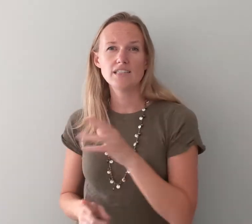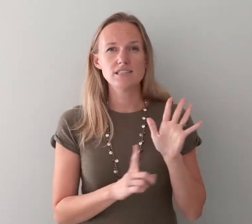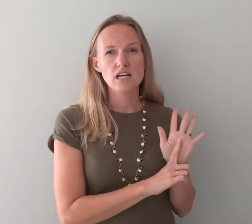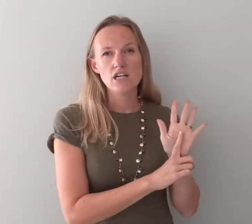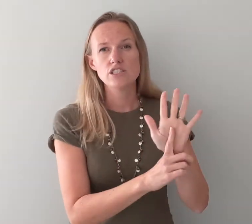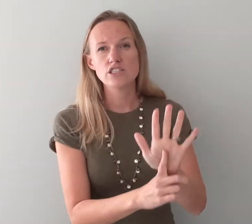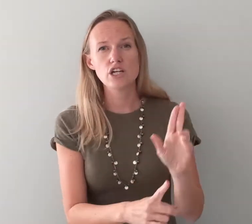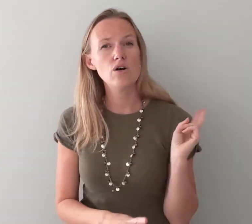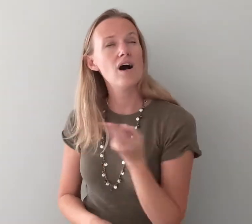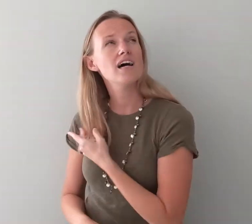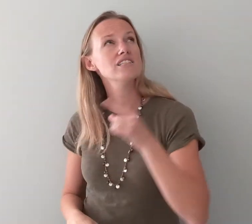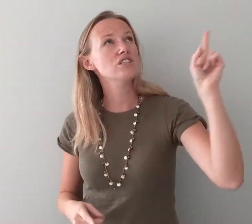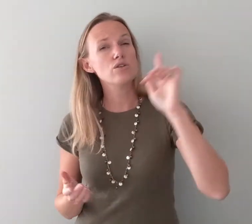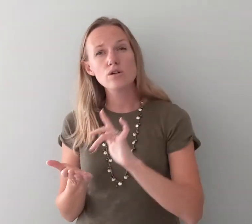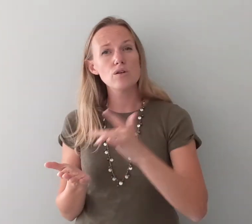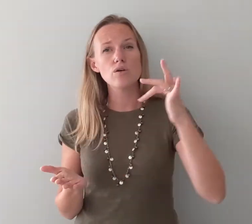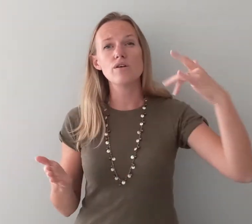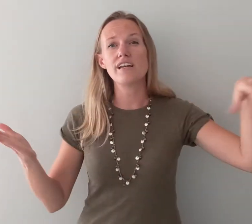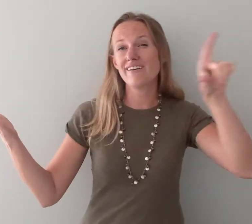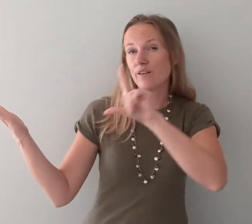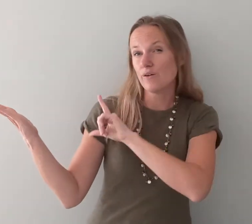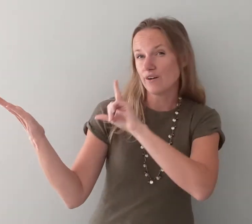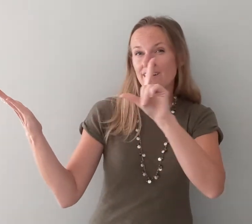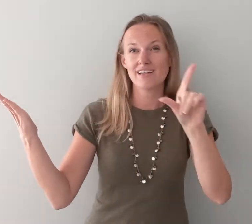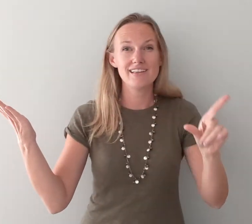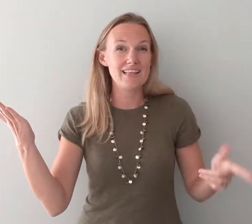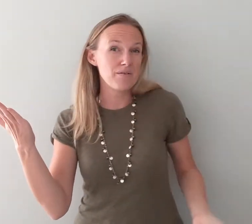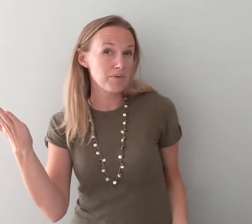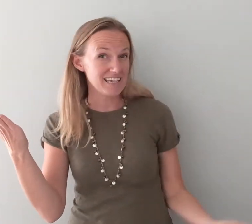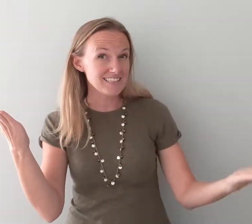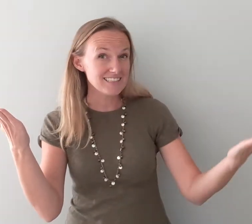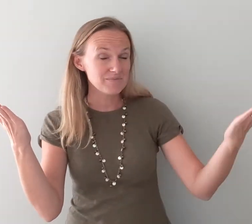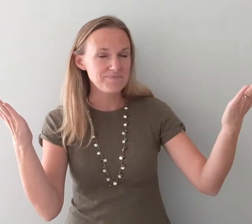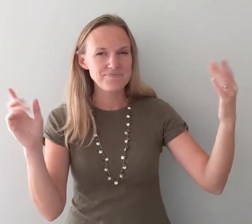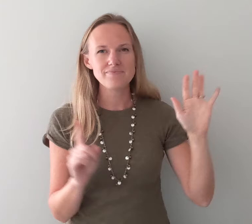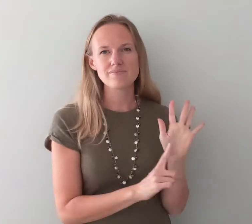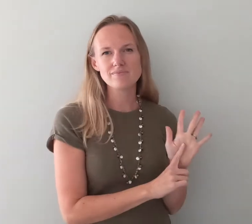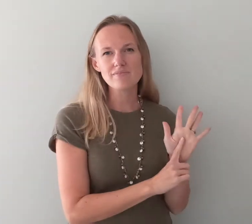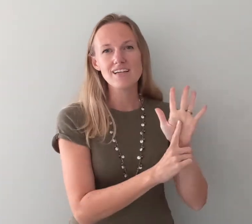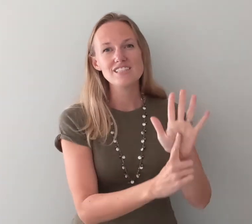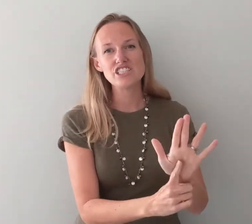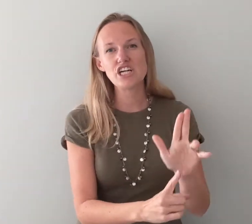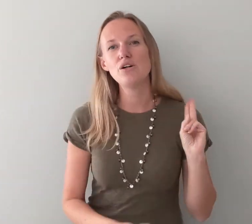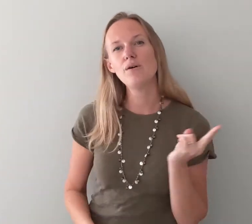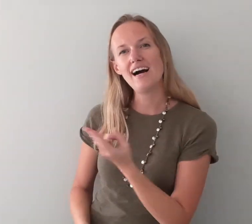us your glory, Lord. And then that repeats. Show